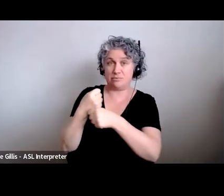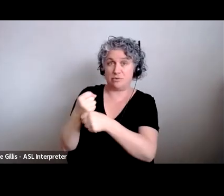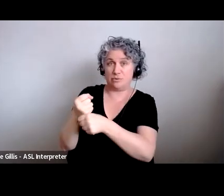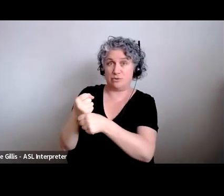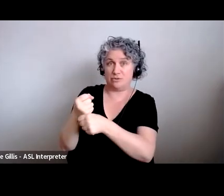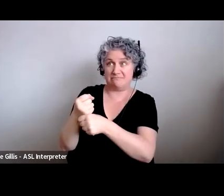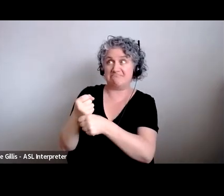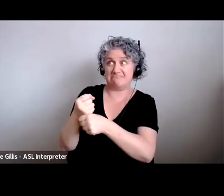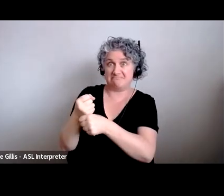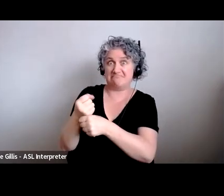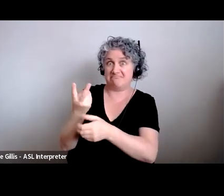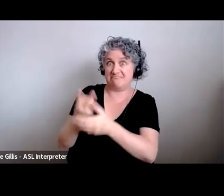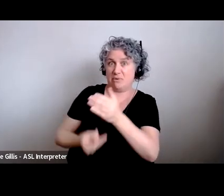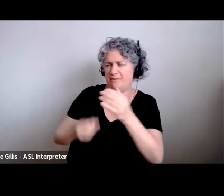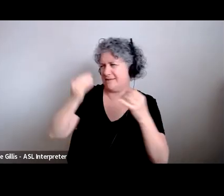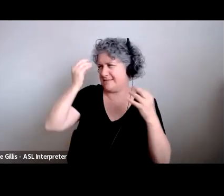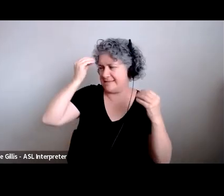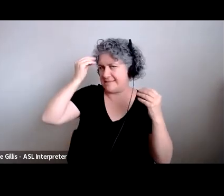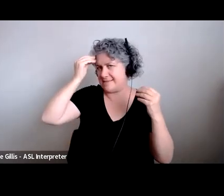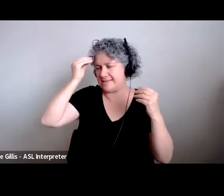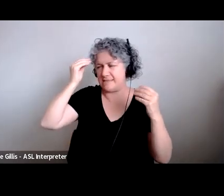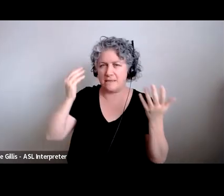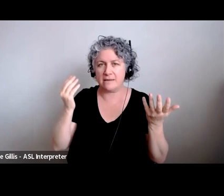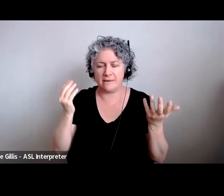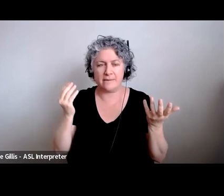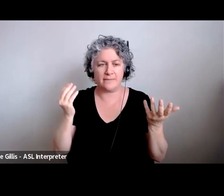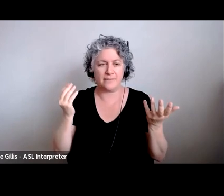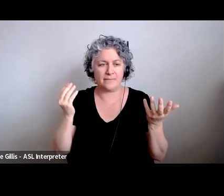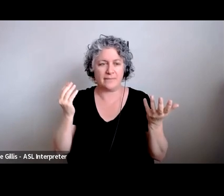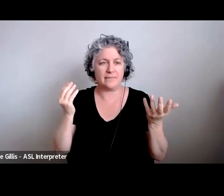producers. So